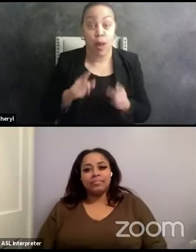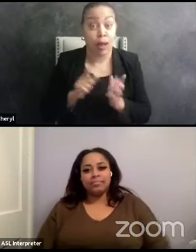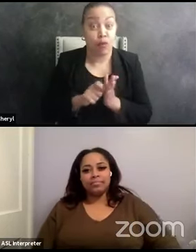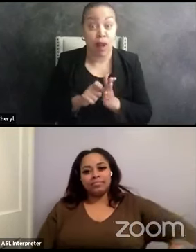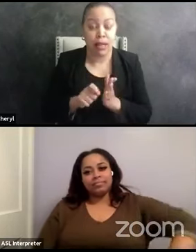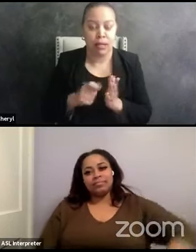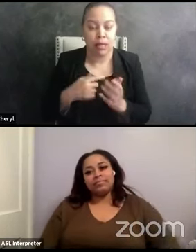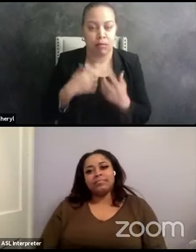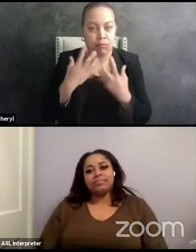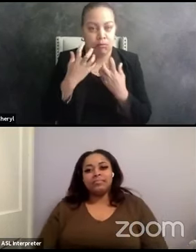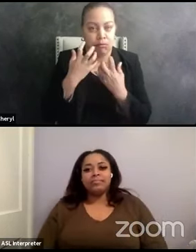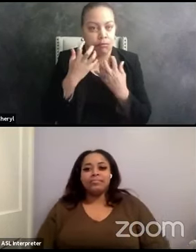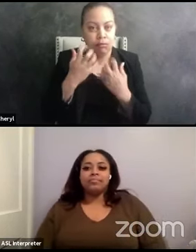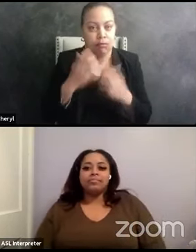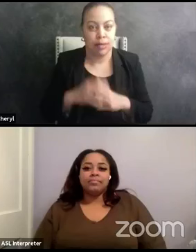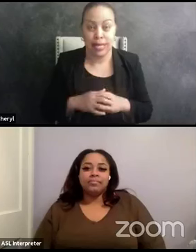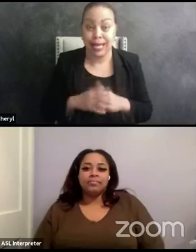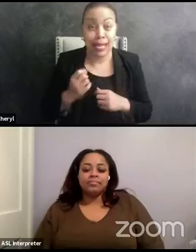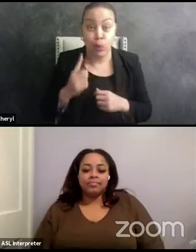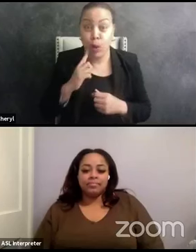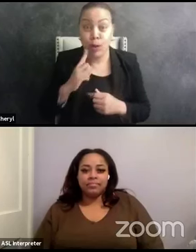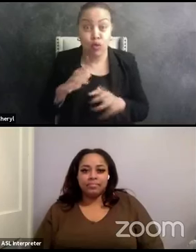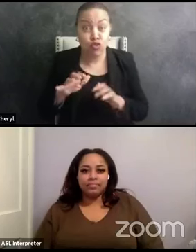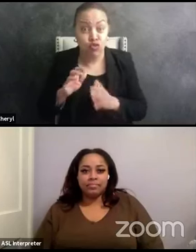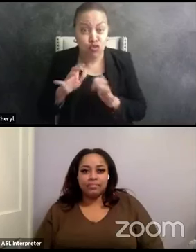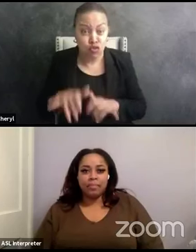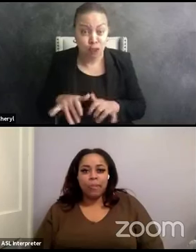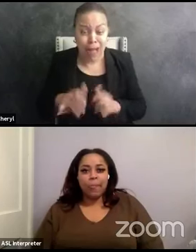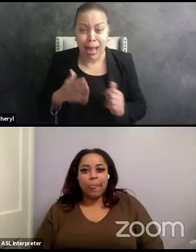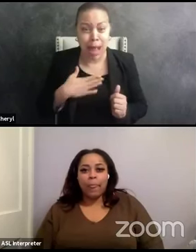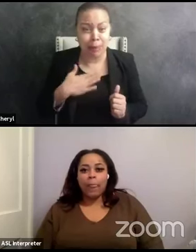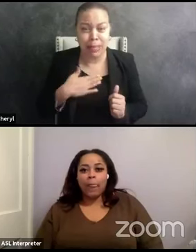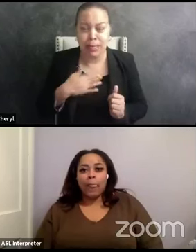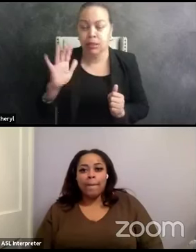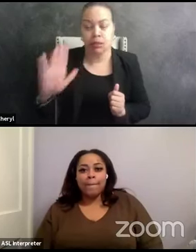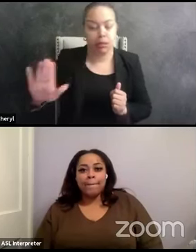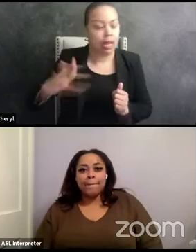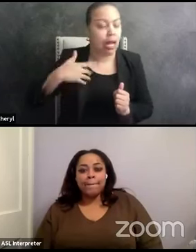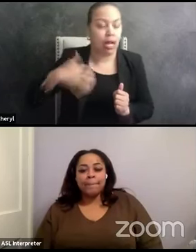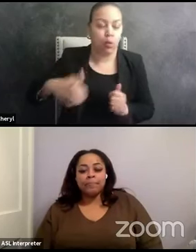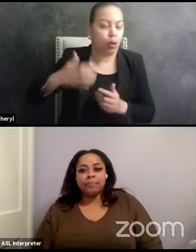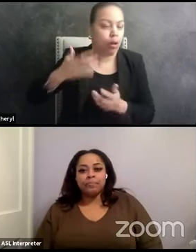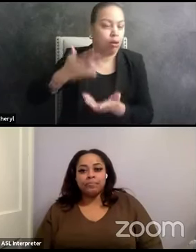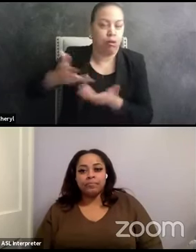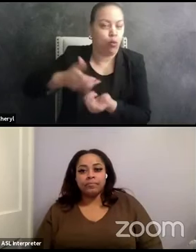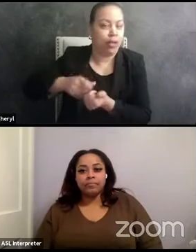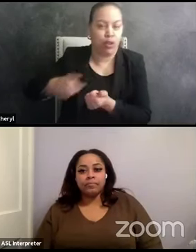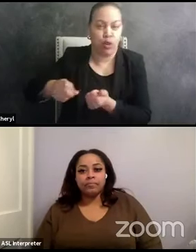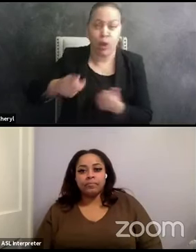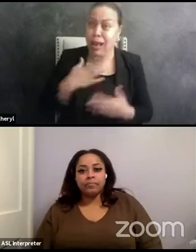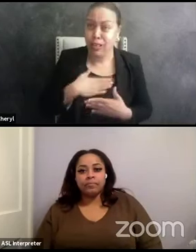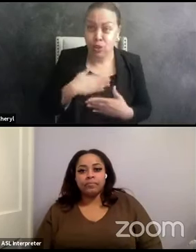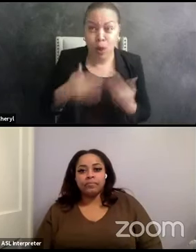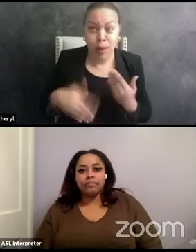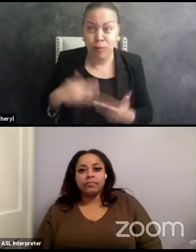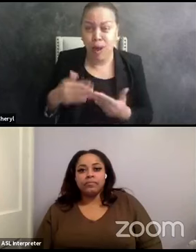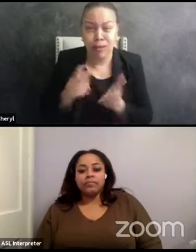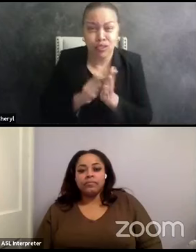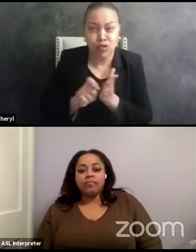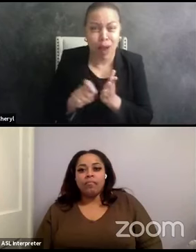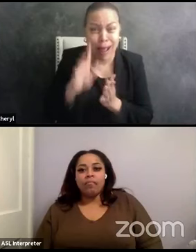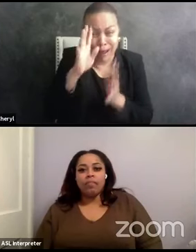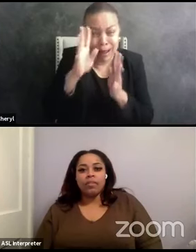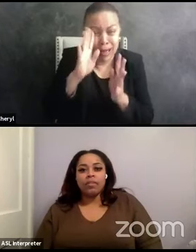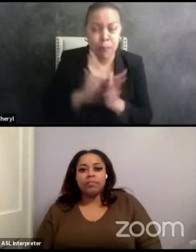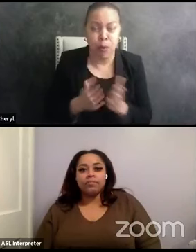anyone who's read a book will say, like, anyone who's happy writing a book, I don't even want to hang out with them. I don't want to know you if you enjoy the book writing process. You sound